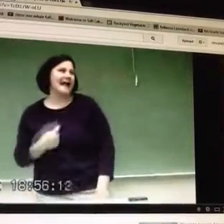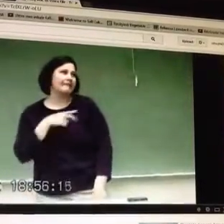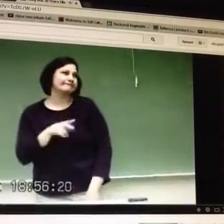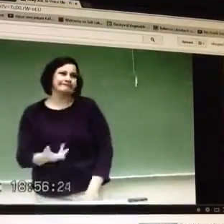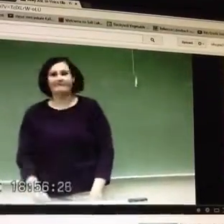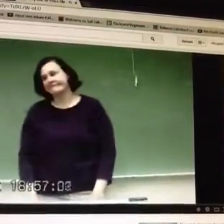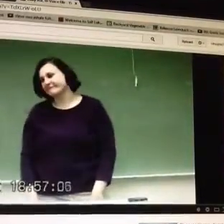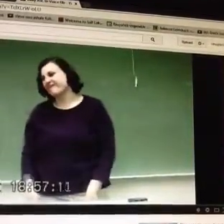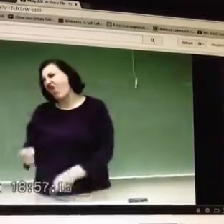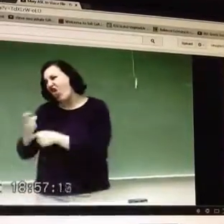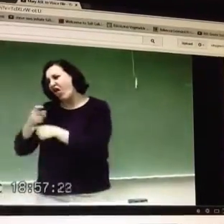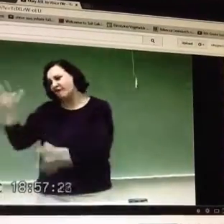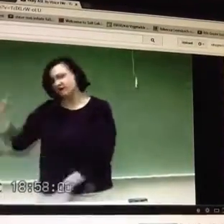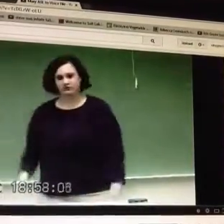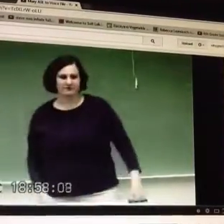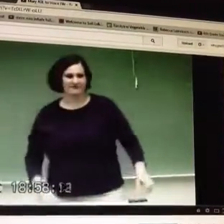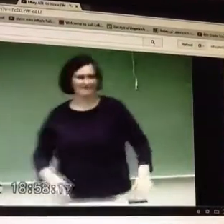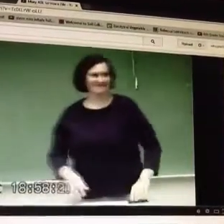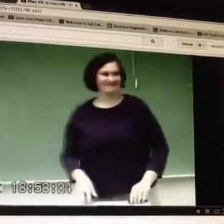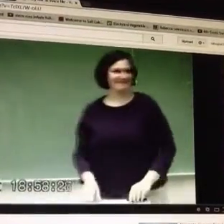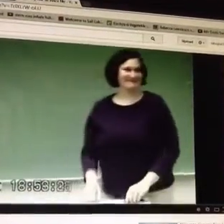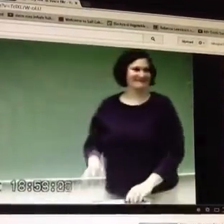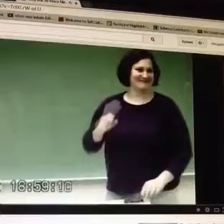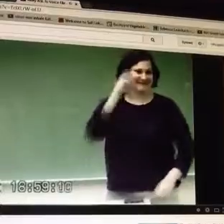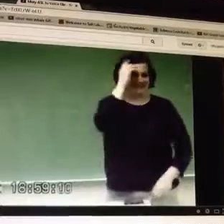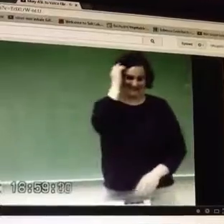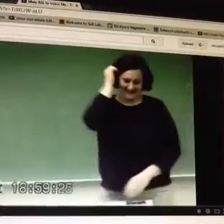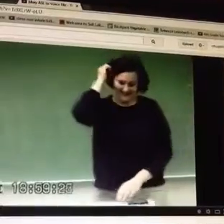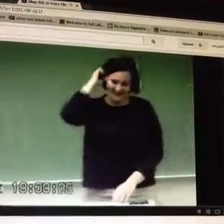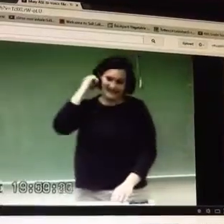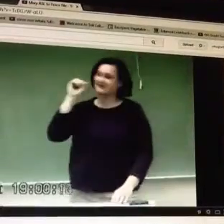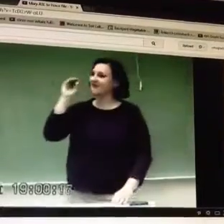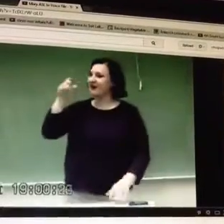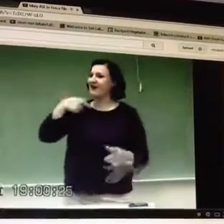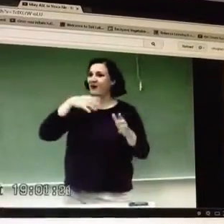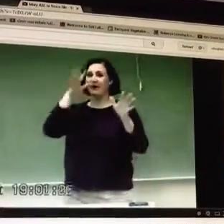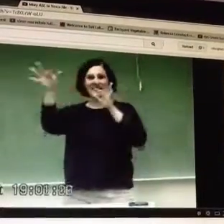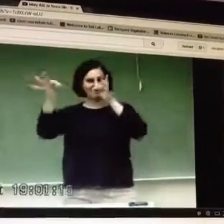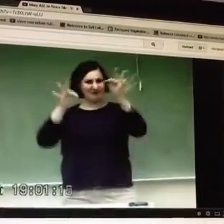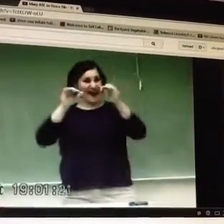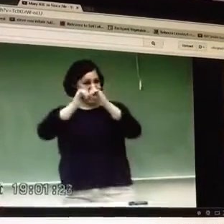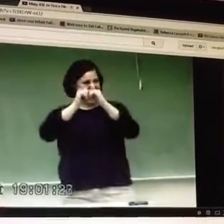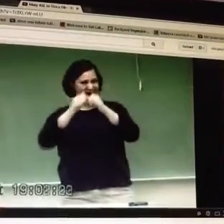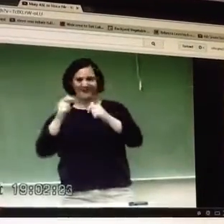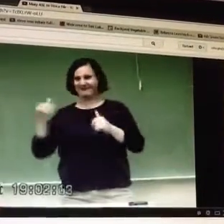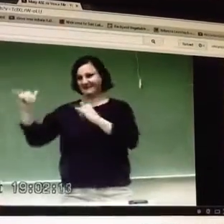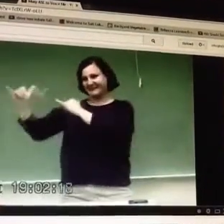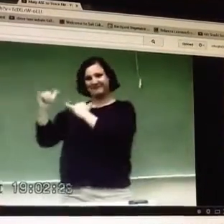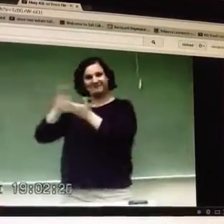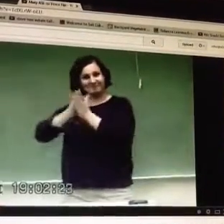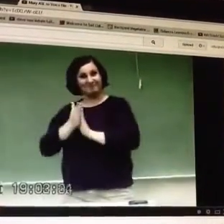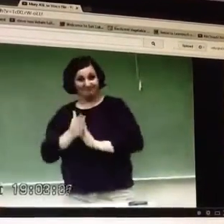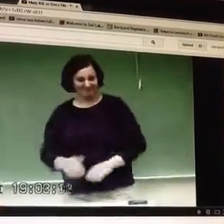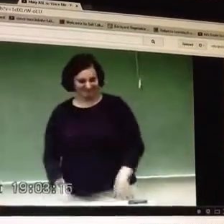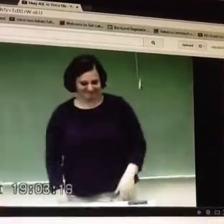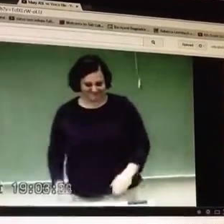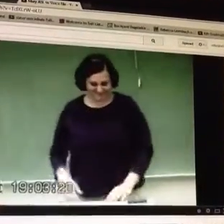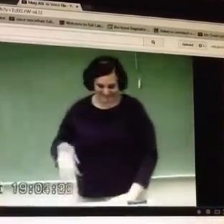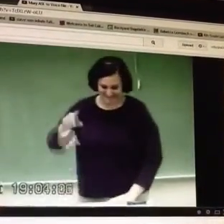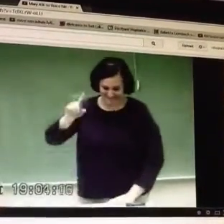My husband makes fun of me because I have basically everything scheduled every 15 minutes, even bathroom breaks. So he thinks it's pretty